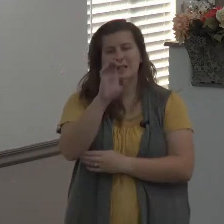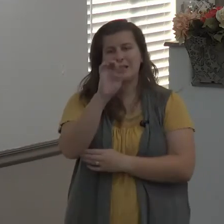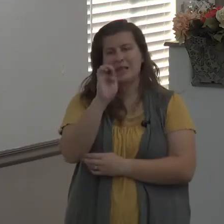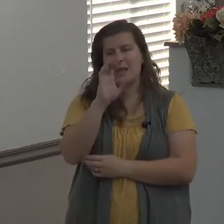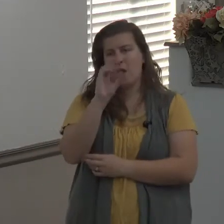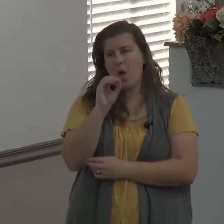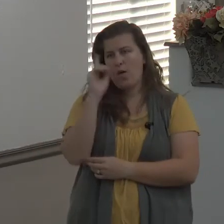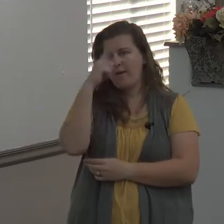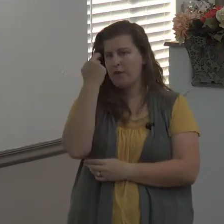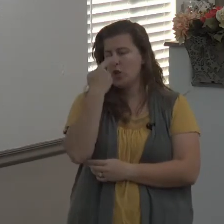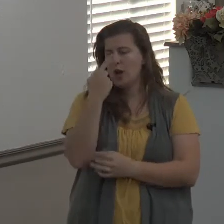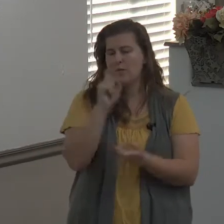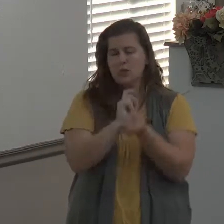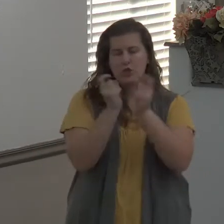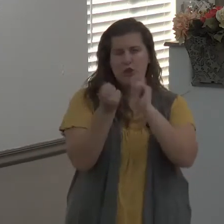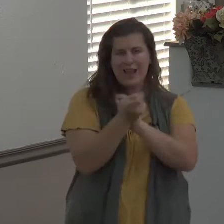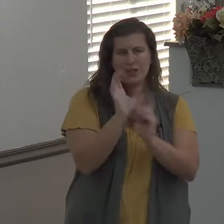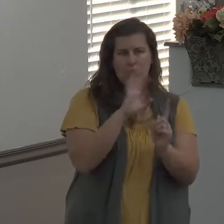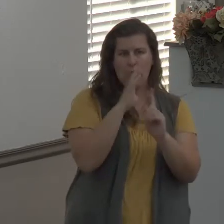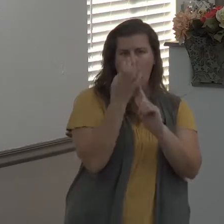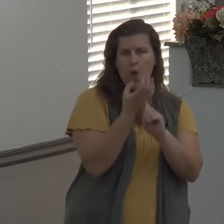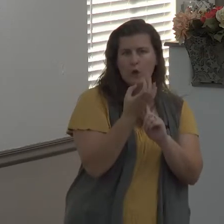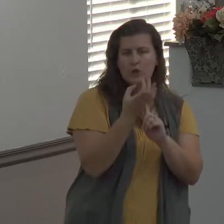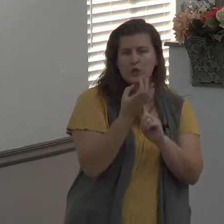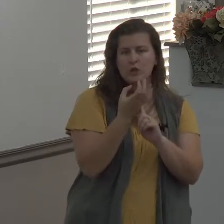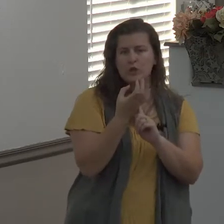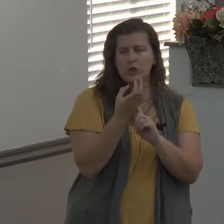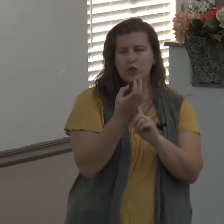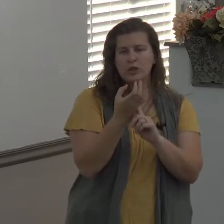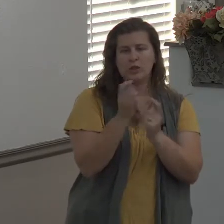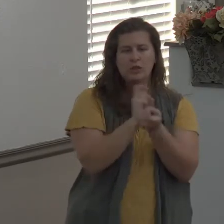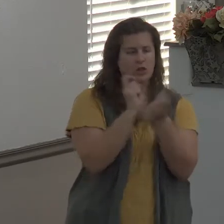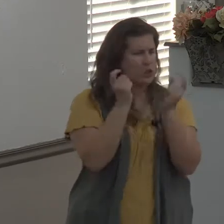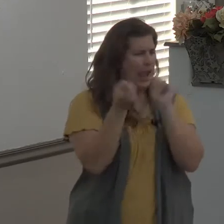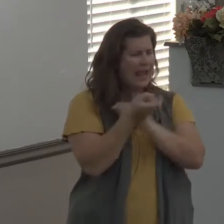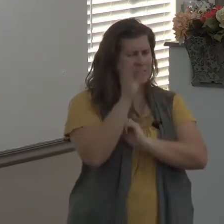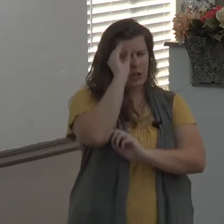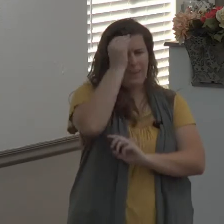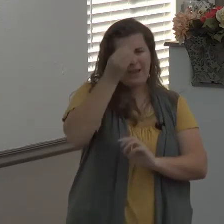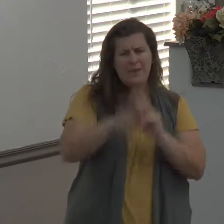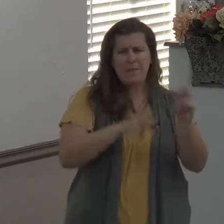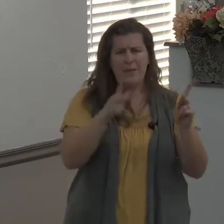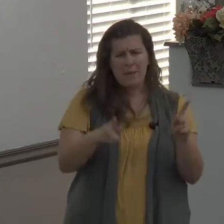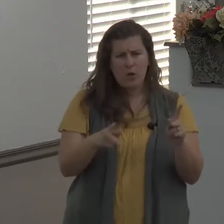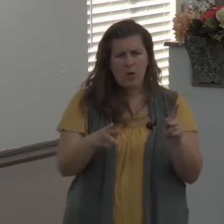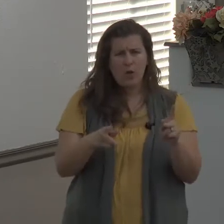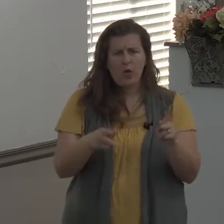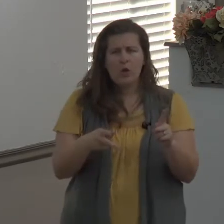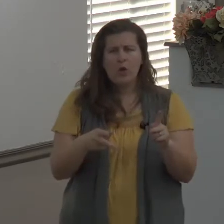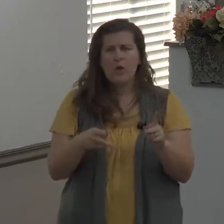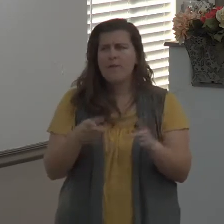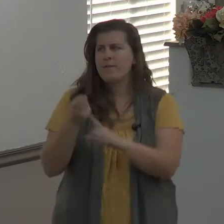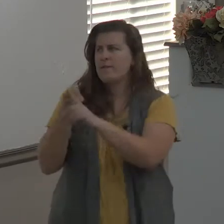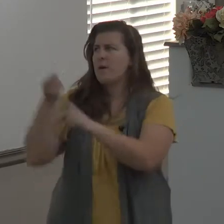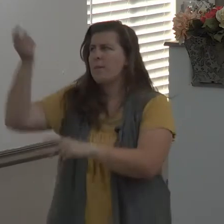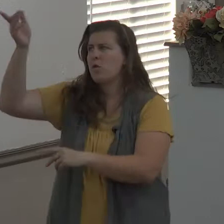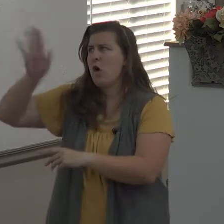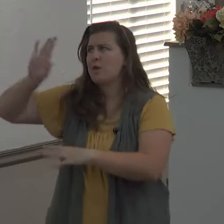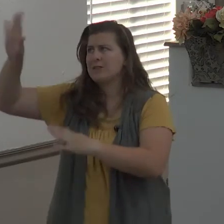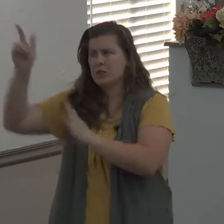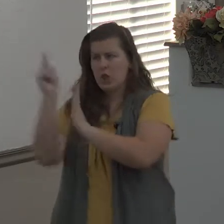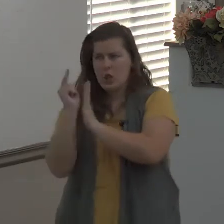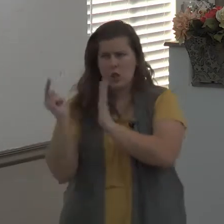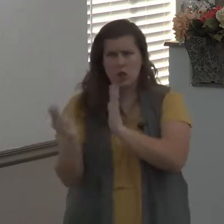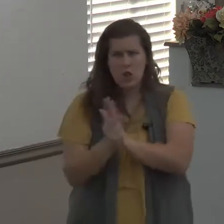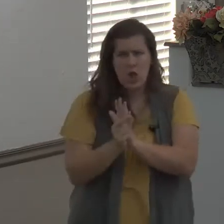You know, he was manipulating the culture. He was. The CEO was manipulating the culture to turn people away from the laws